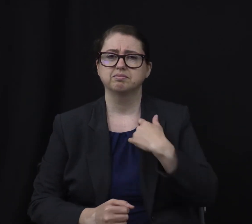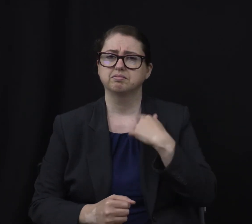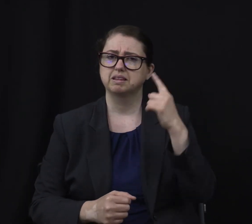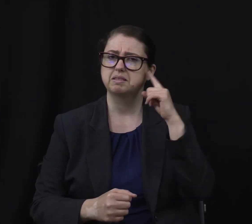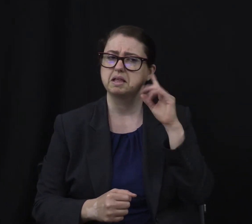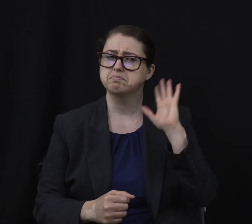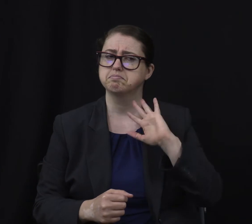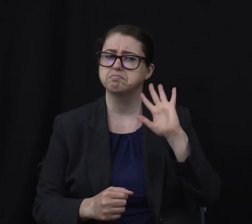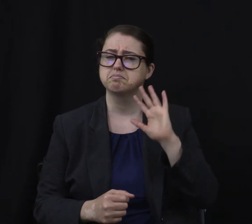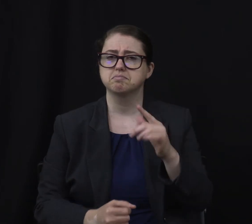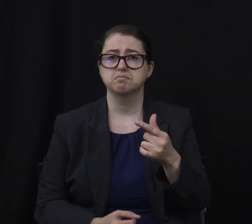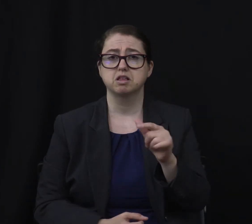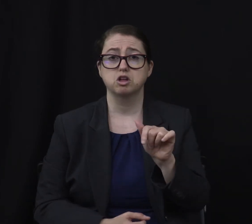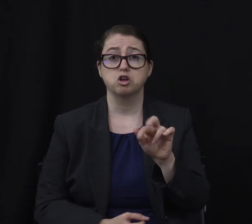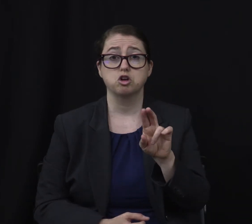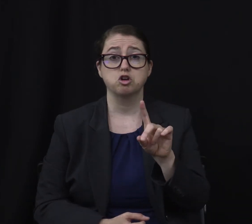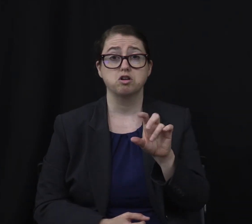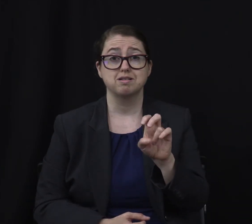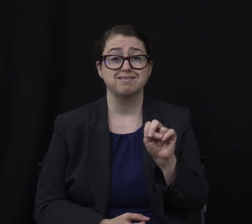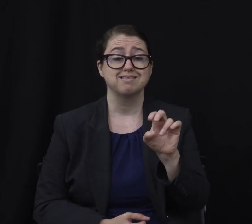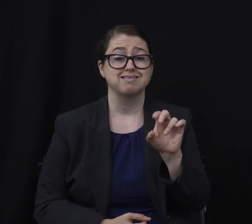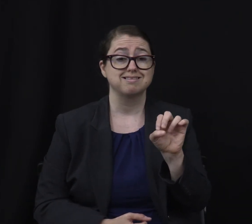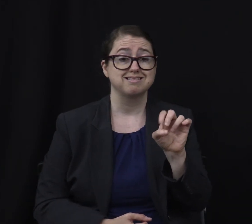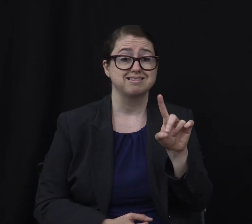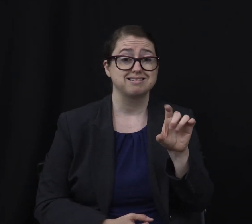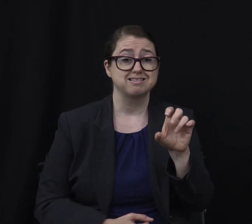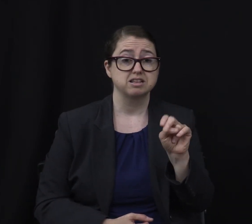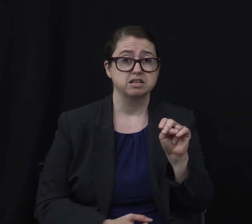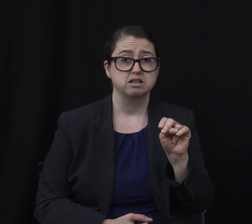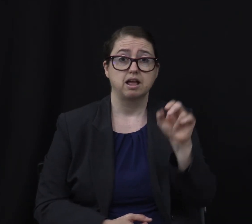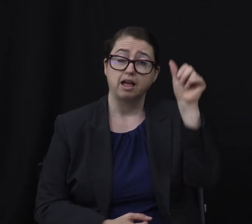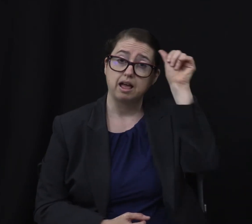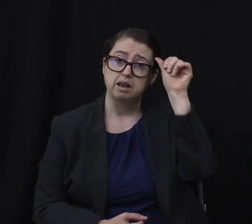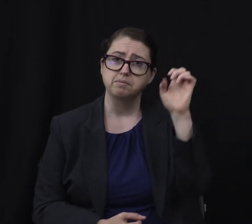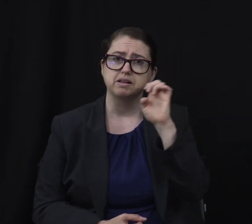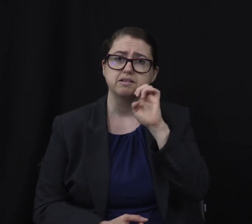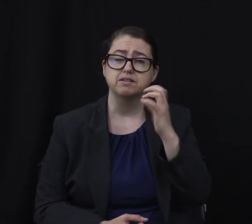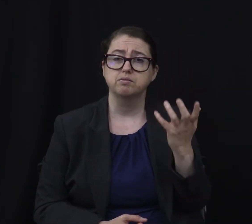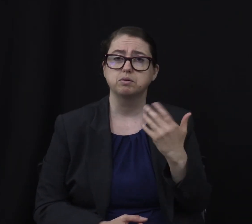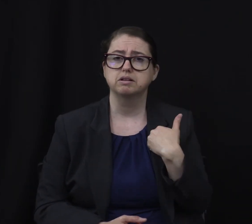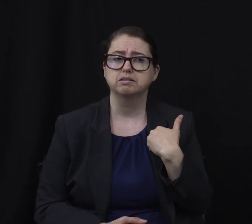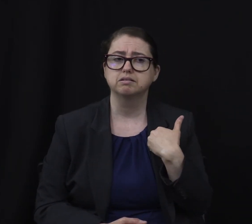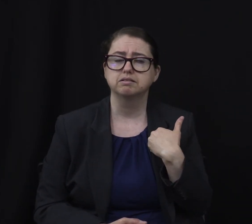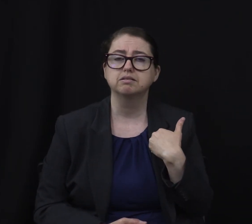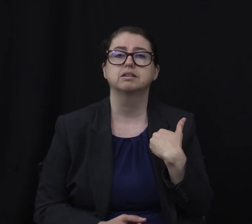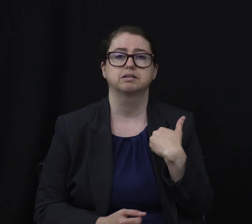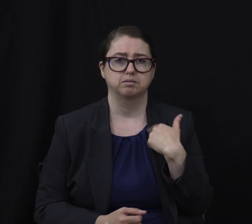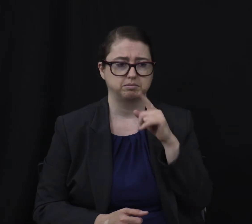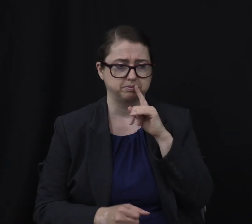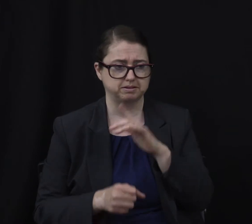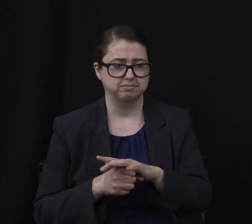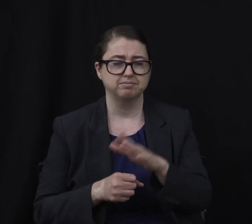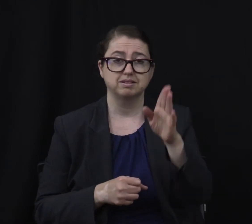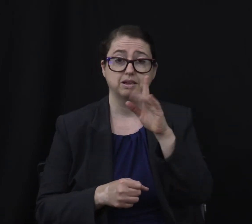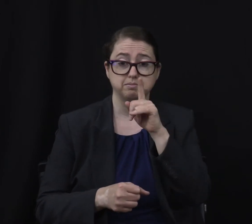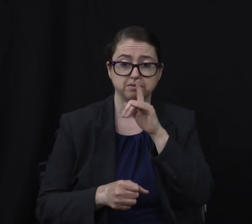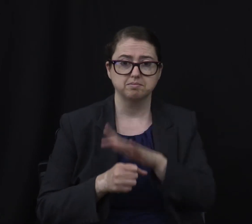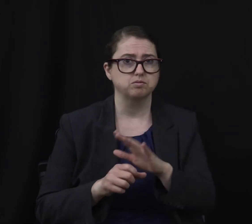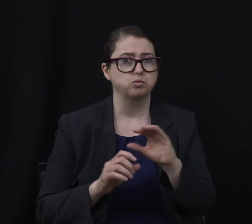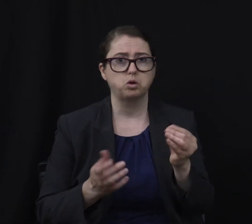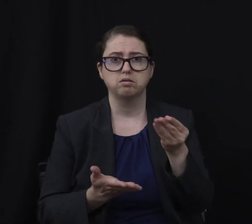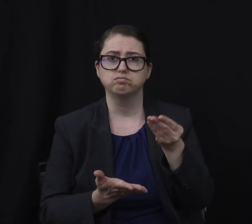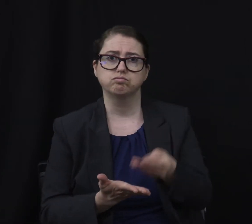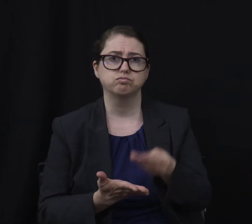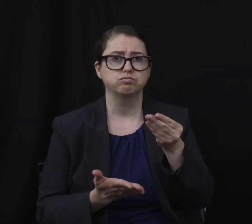when all Adam and Eve had was a promise. They had a promise from God No evidence, just a